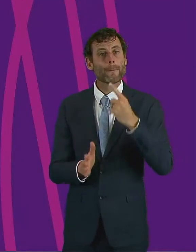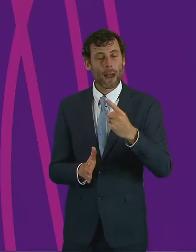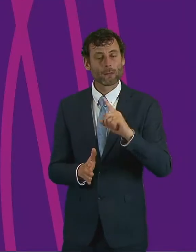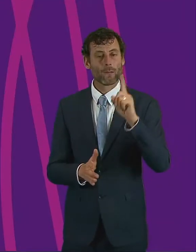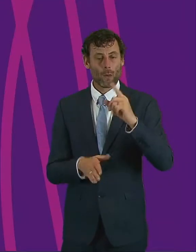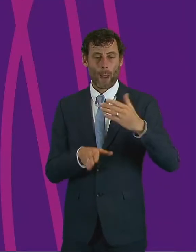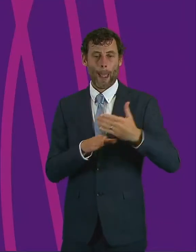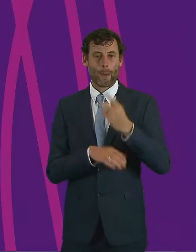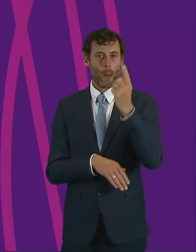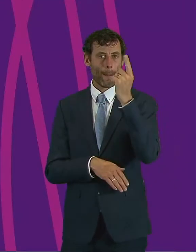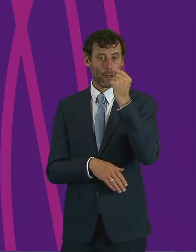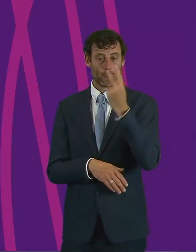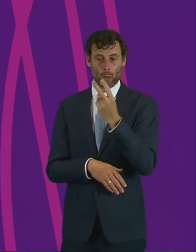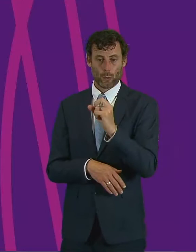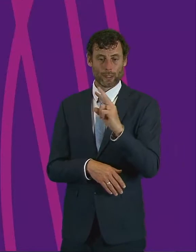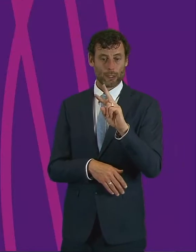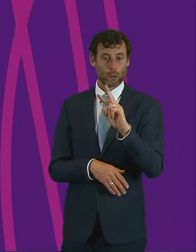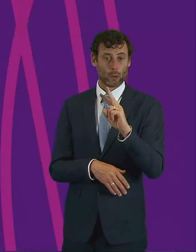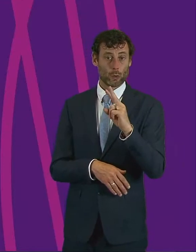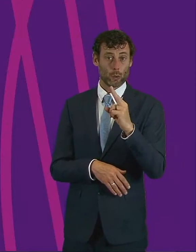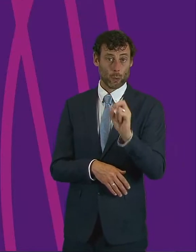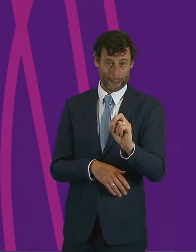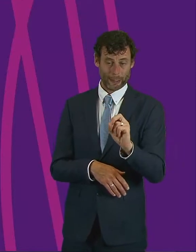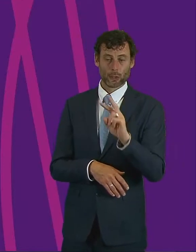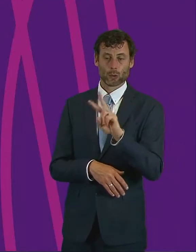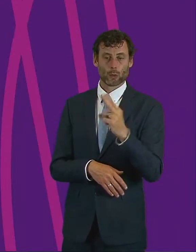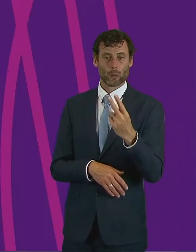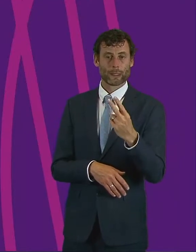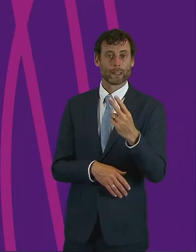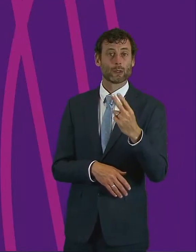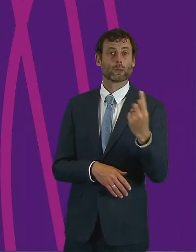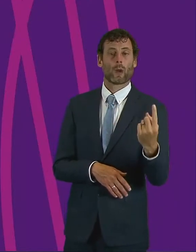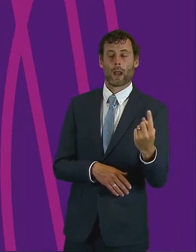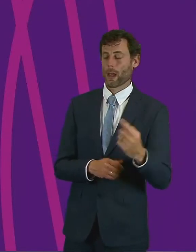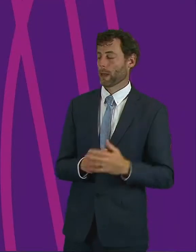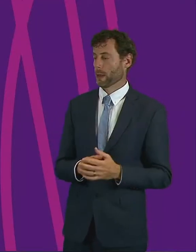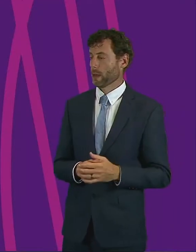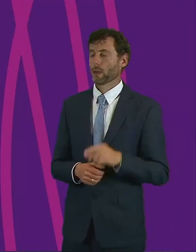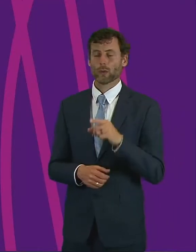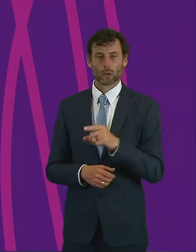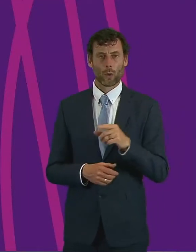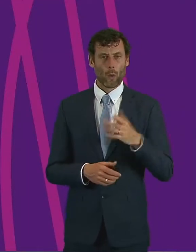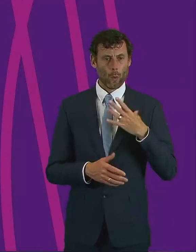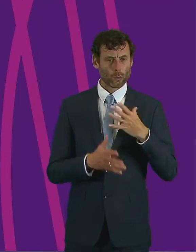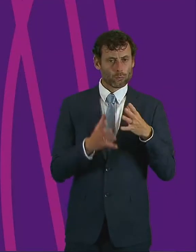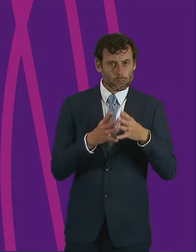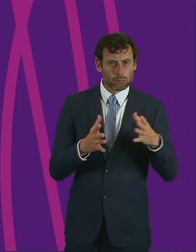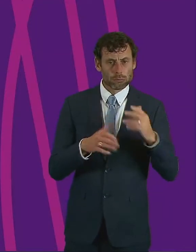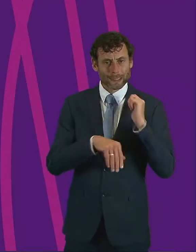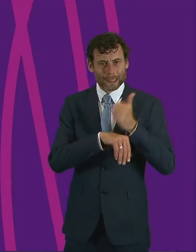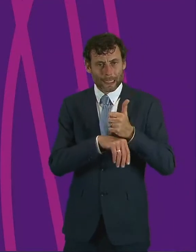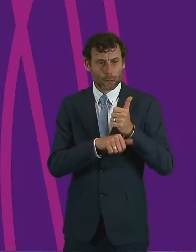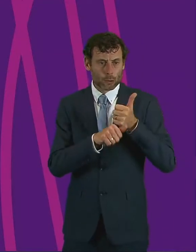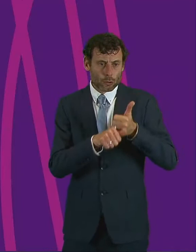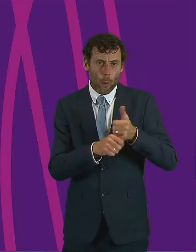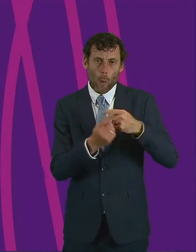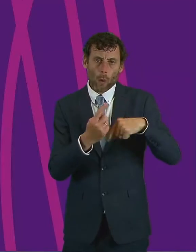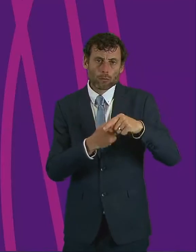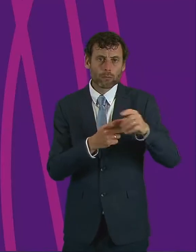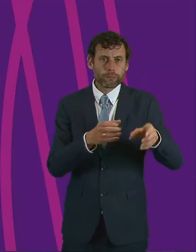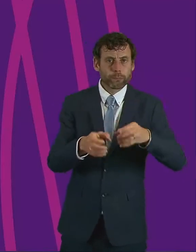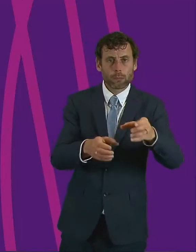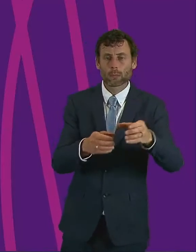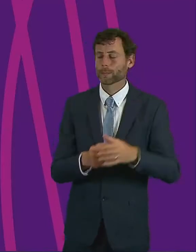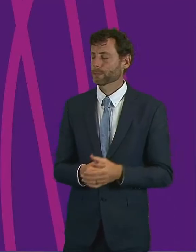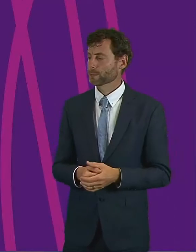in 2020-21, flexing and enhancing existing services to ensure that support is aligned to the challenges we